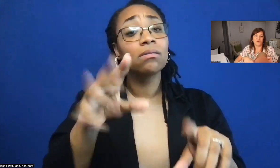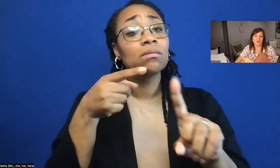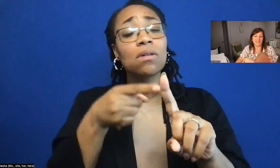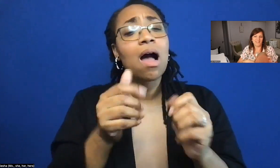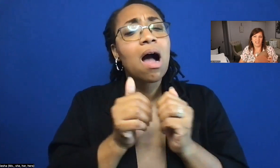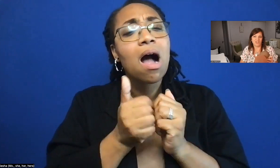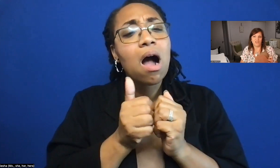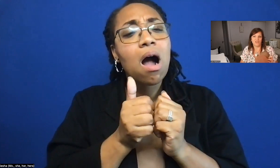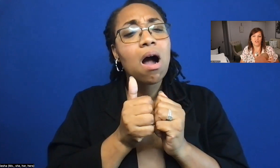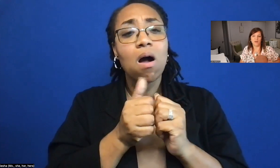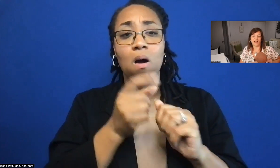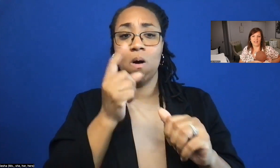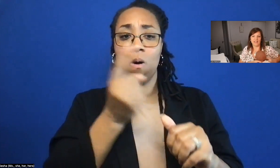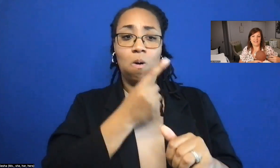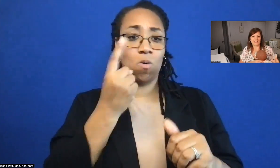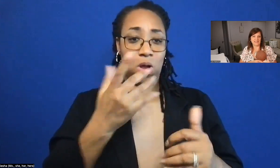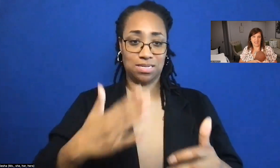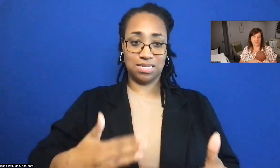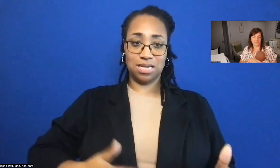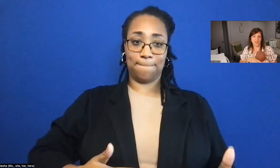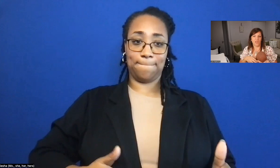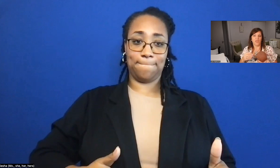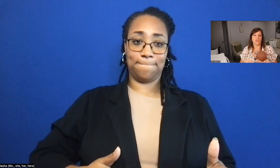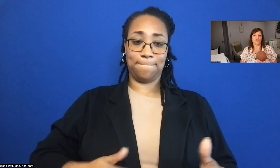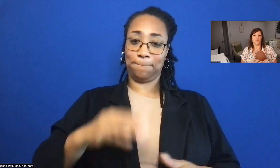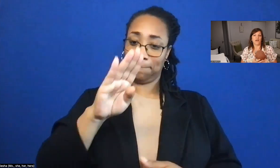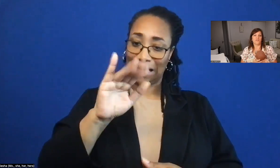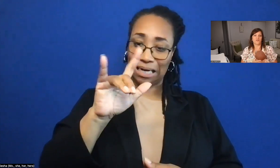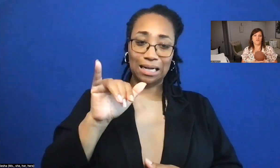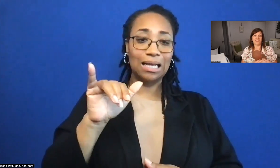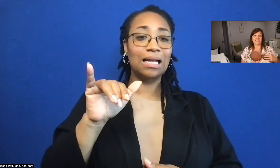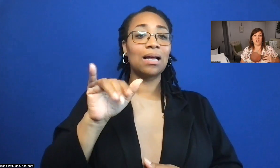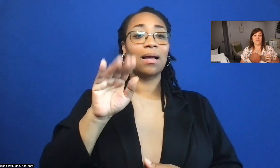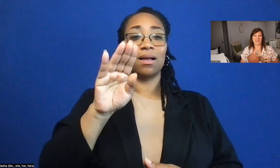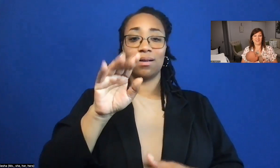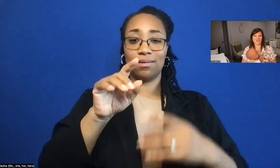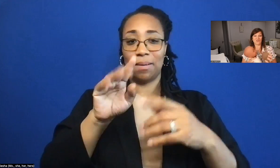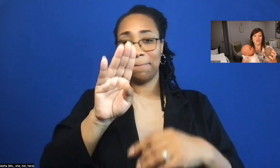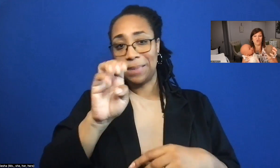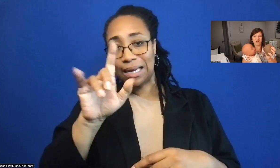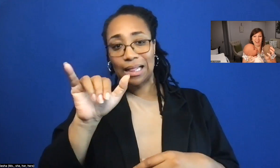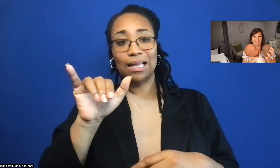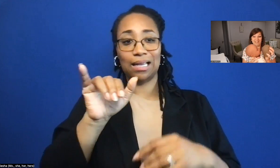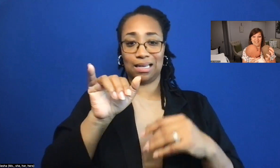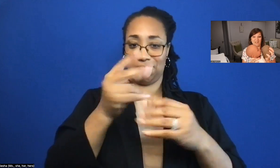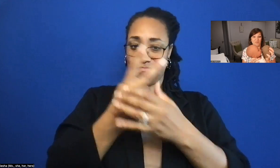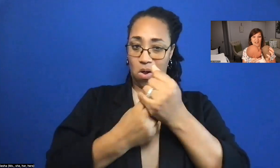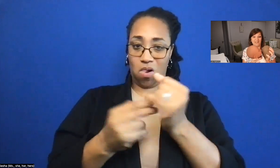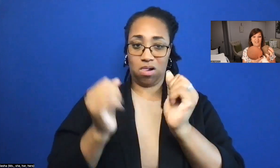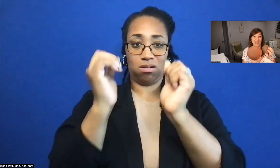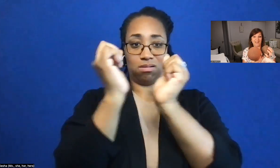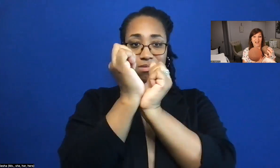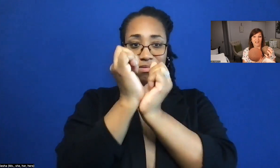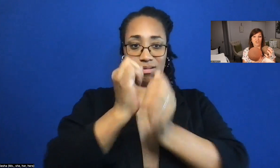their orientation to your body is the same. You want their face coming straight to the